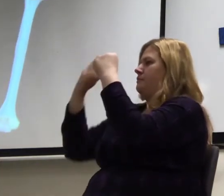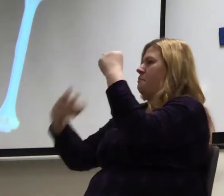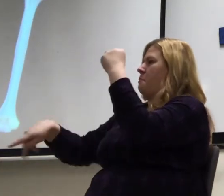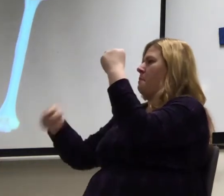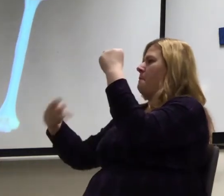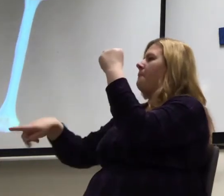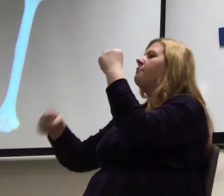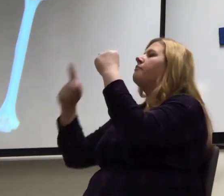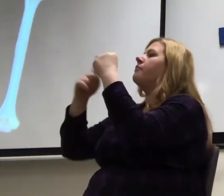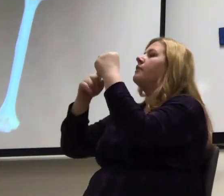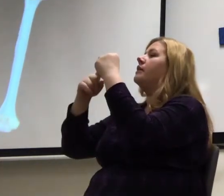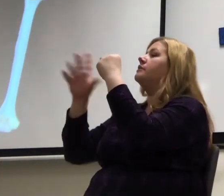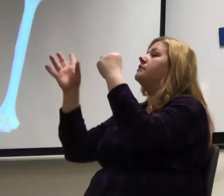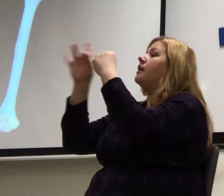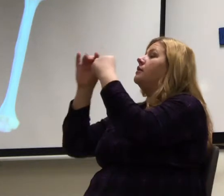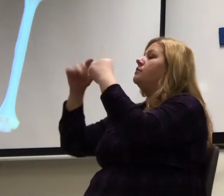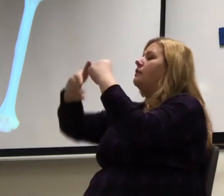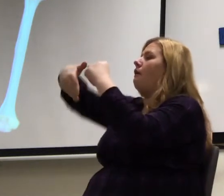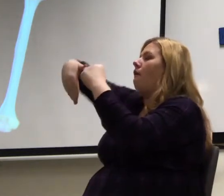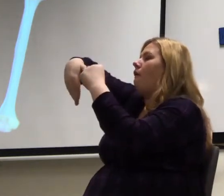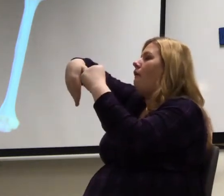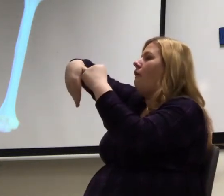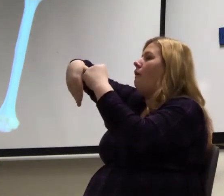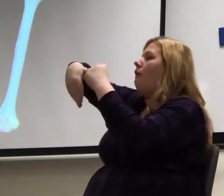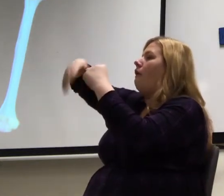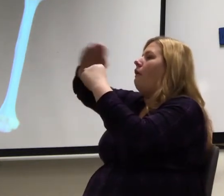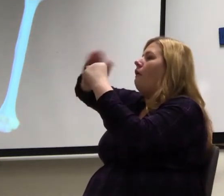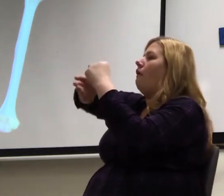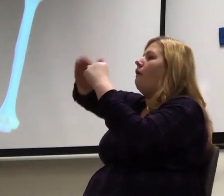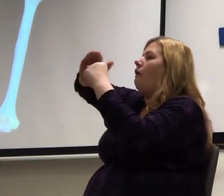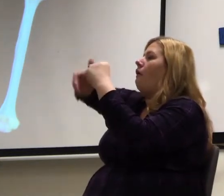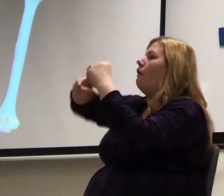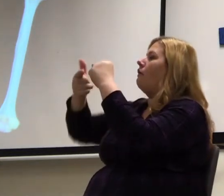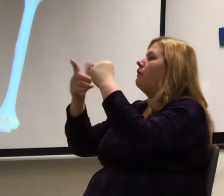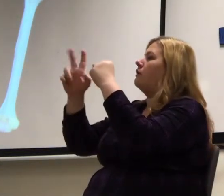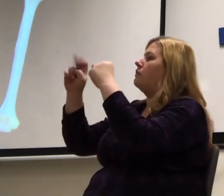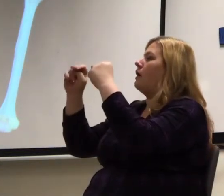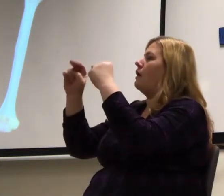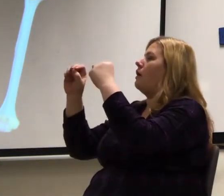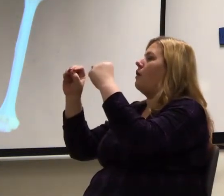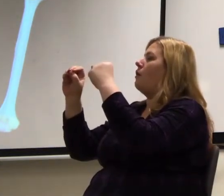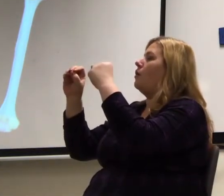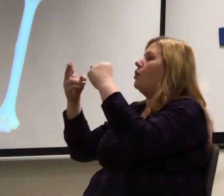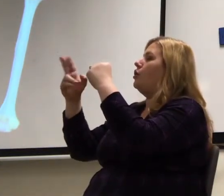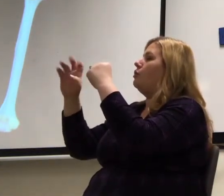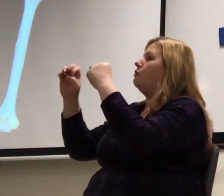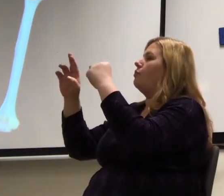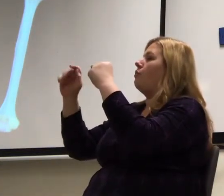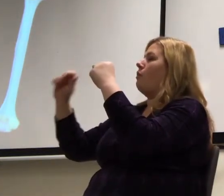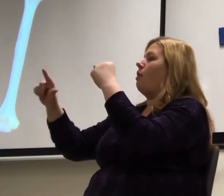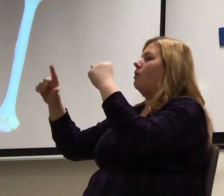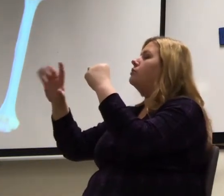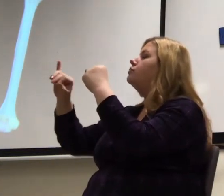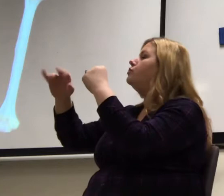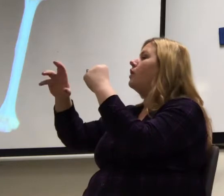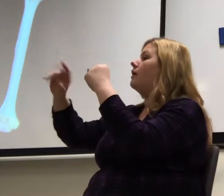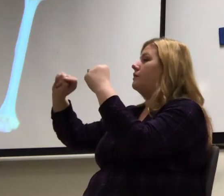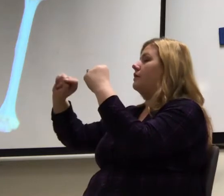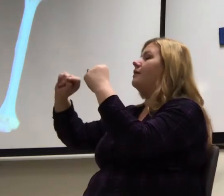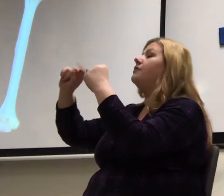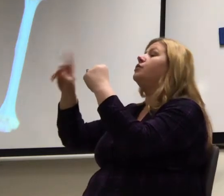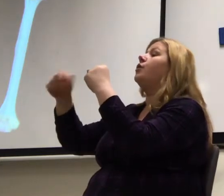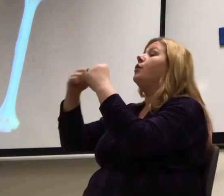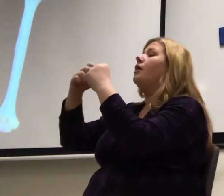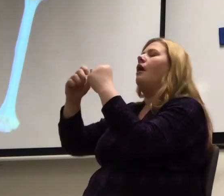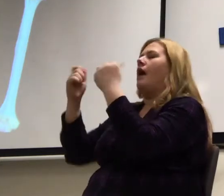It forms the glenohumeral joint. So there's a lot of things in anatomy that are called head. So you have to put head